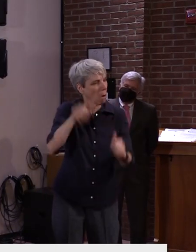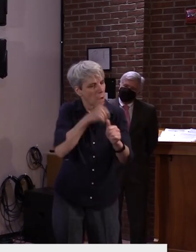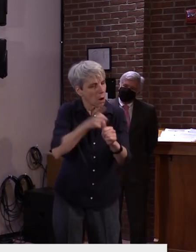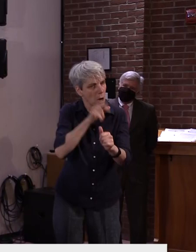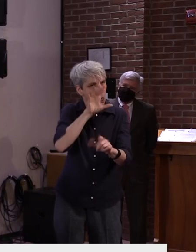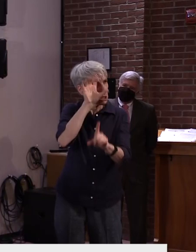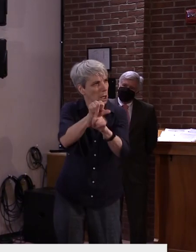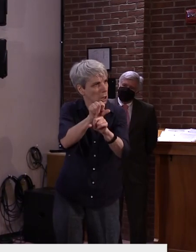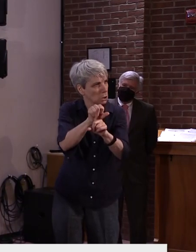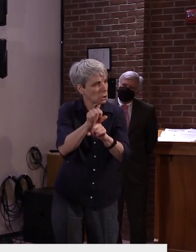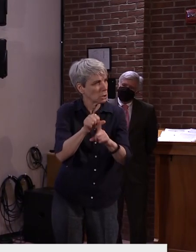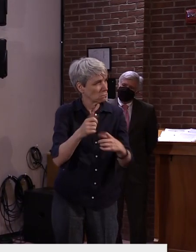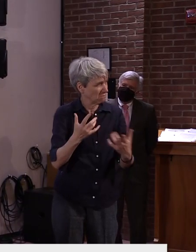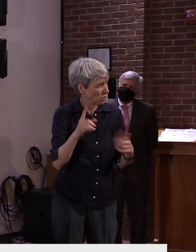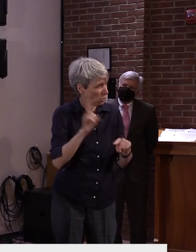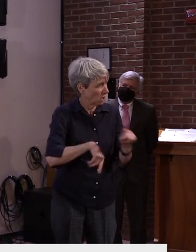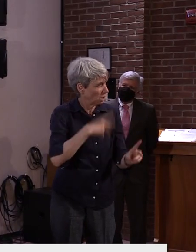system